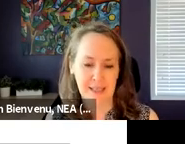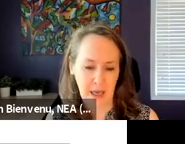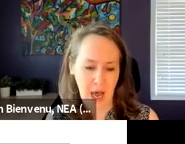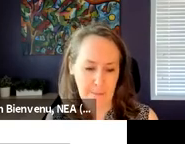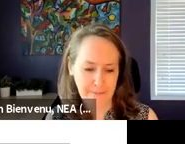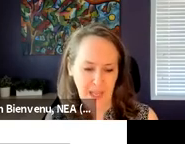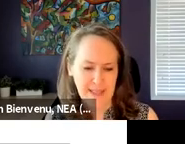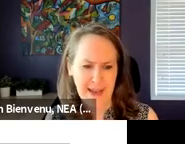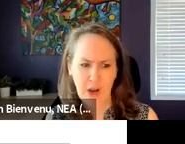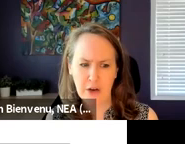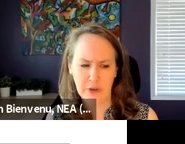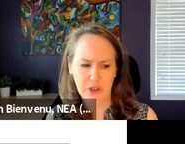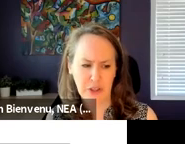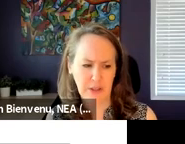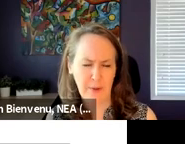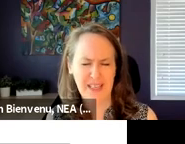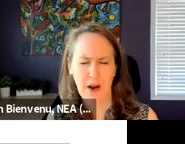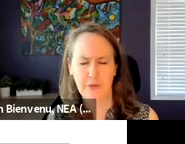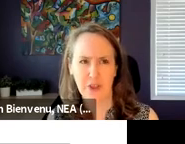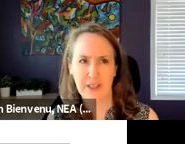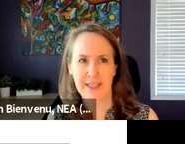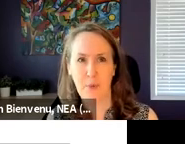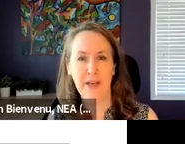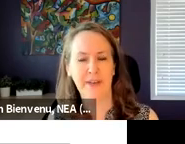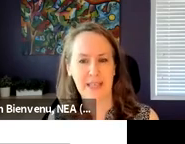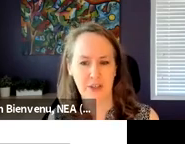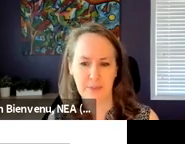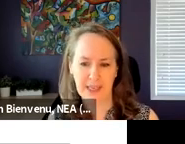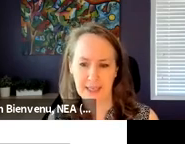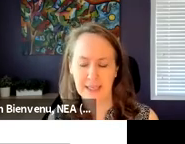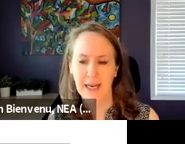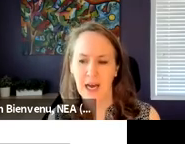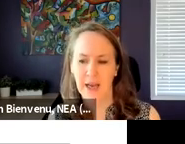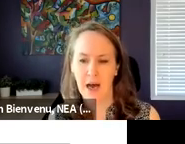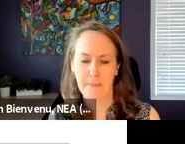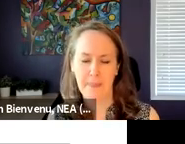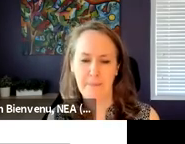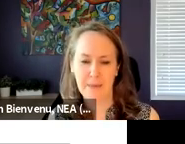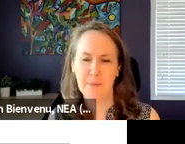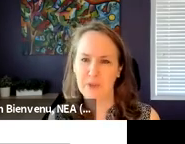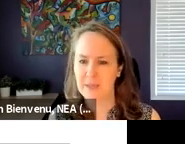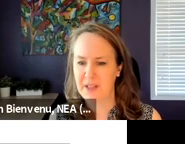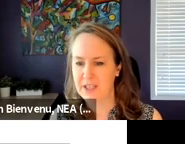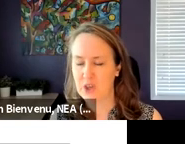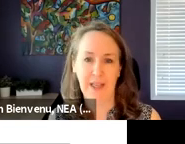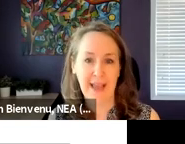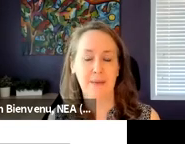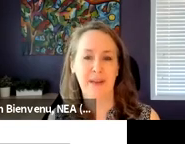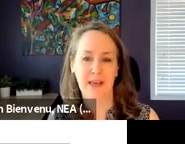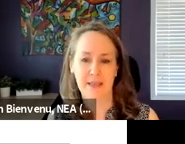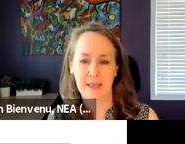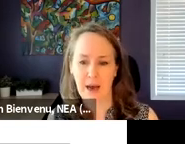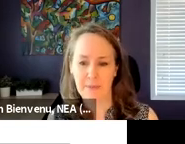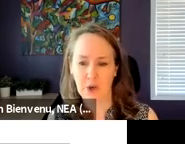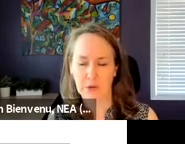needs is it's kind of controversial. I don't want to say controversial. It's a point of contention because many people with disabilities don't like